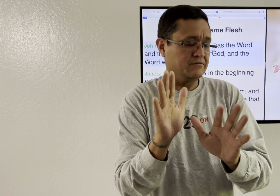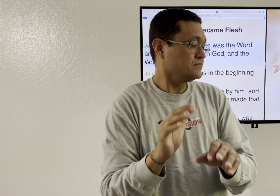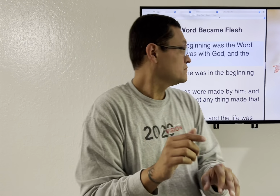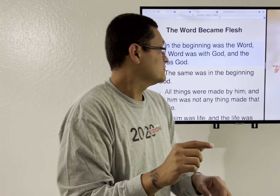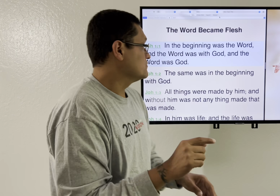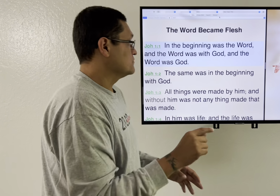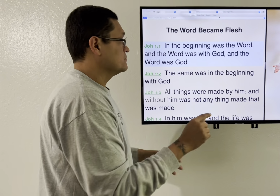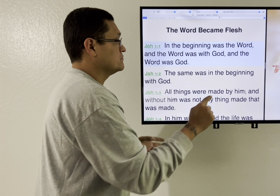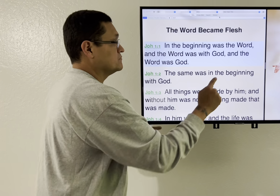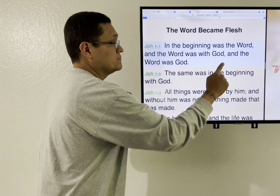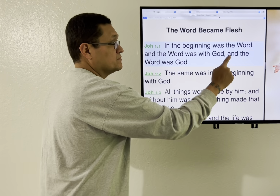Let me explain a little bit.